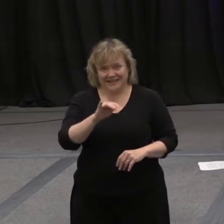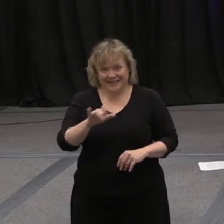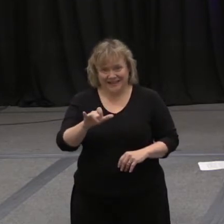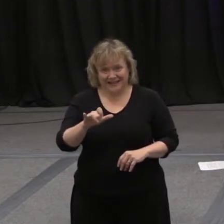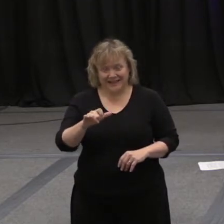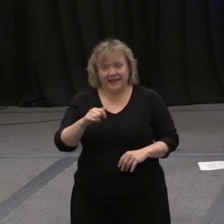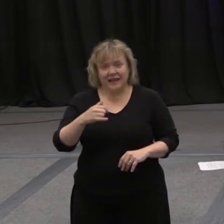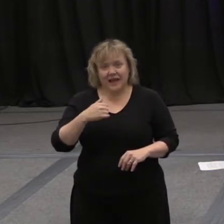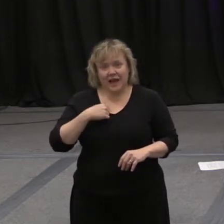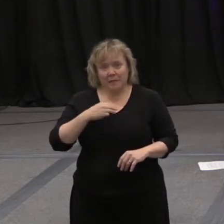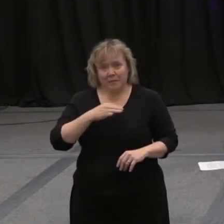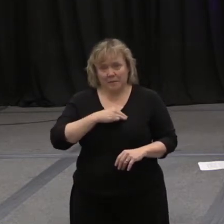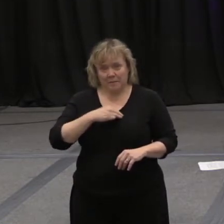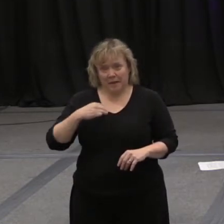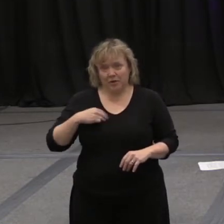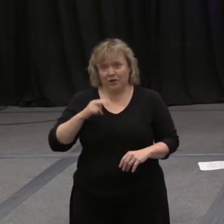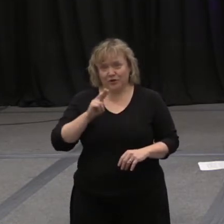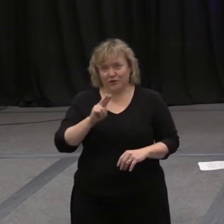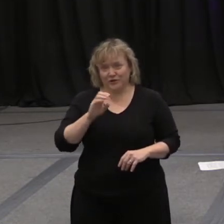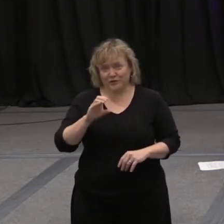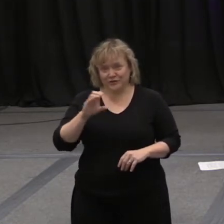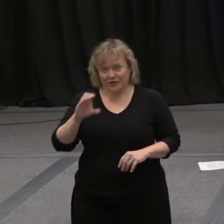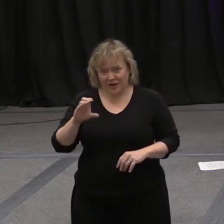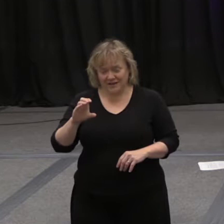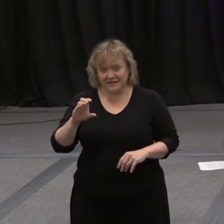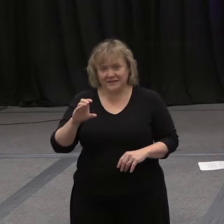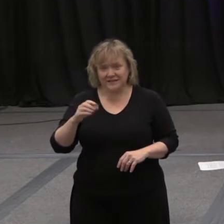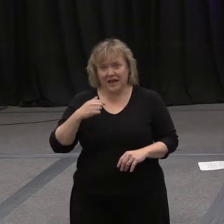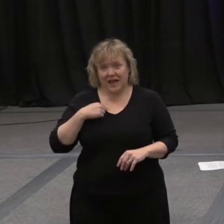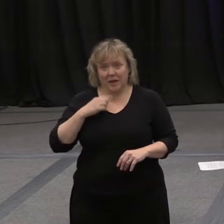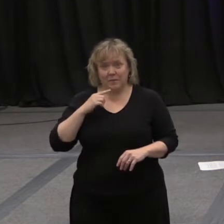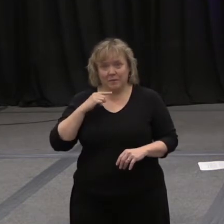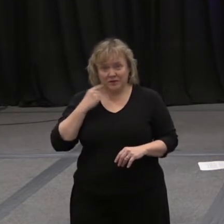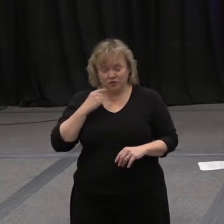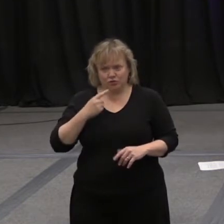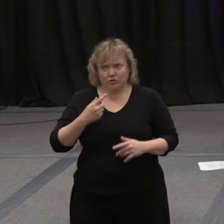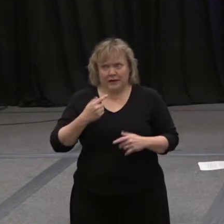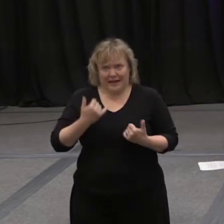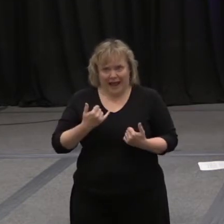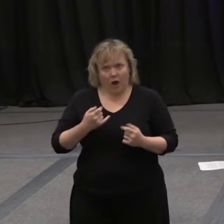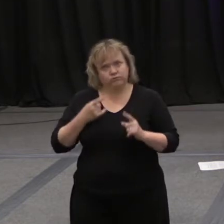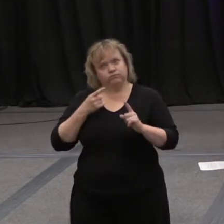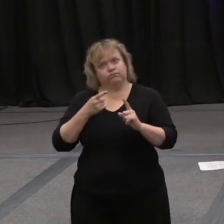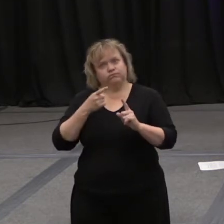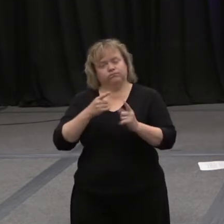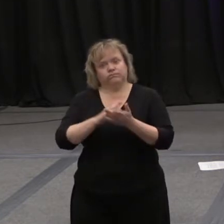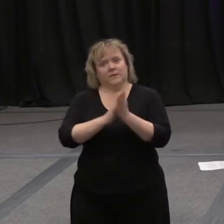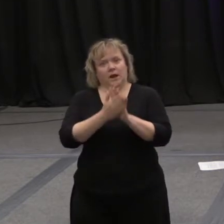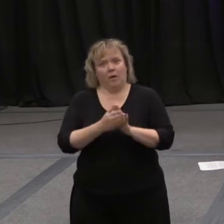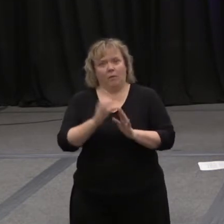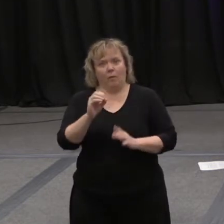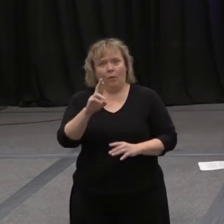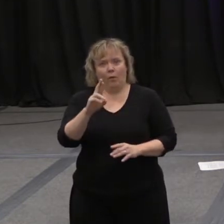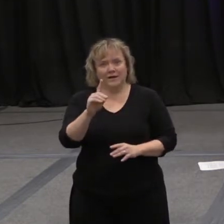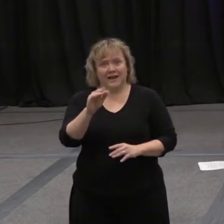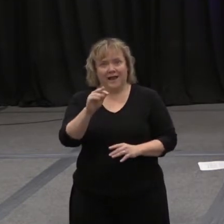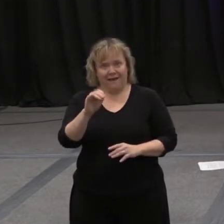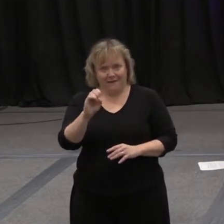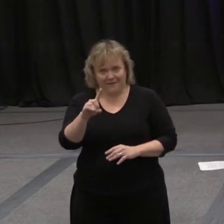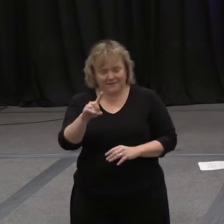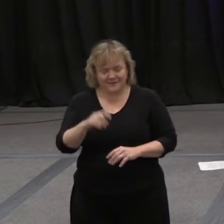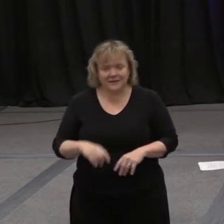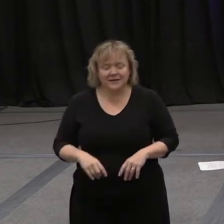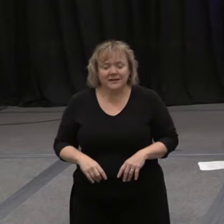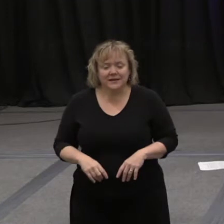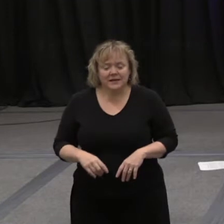discernment in the United Church of Christ, which means I am a minister pursuing ordination. And one of the things that really, really